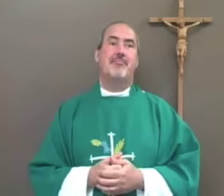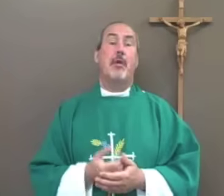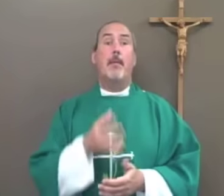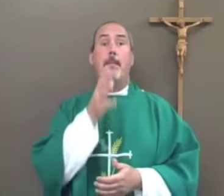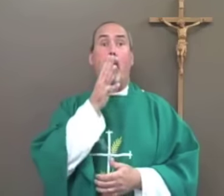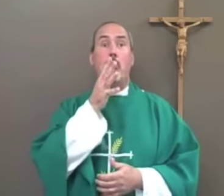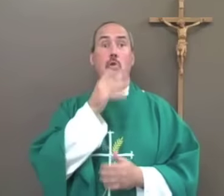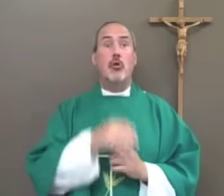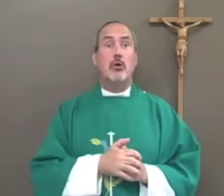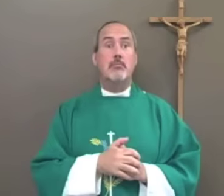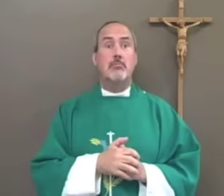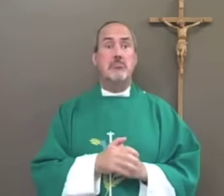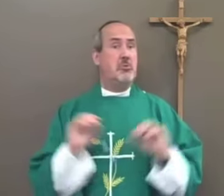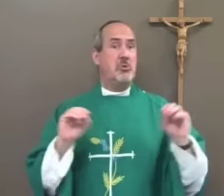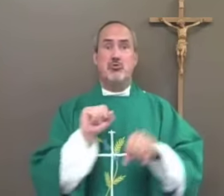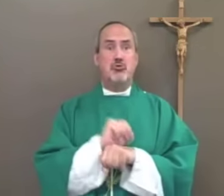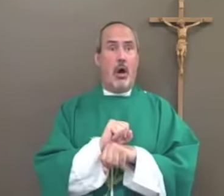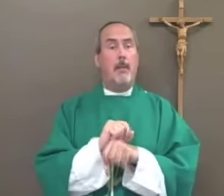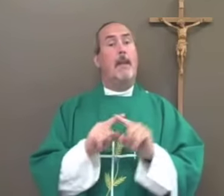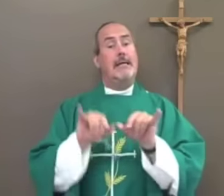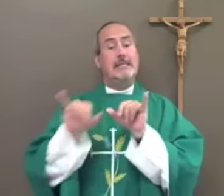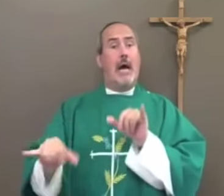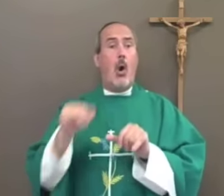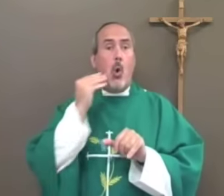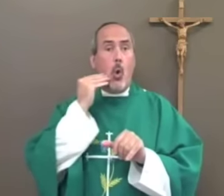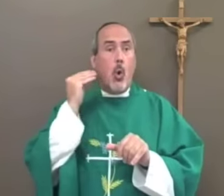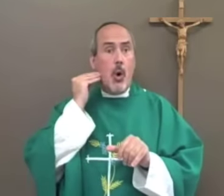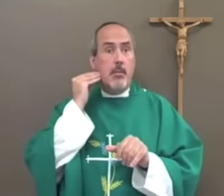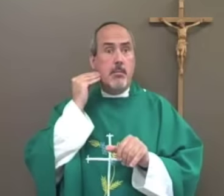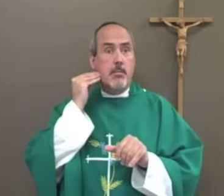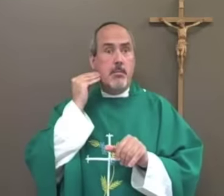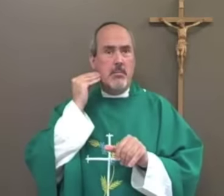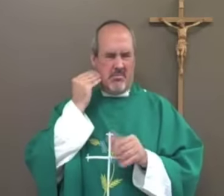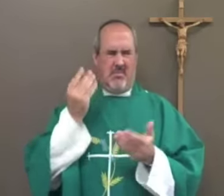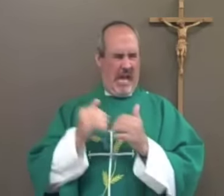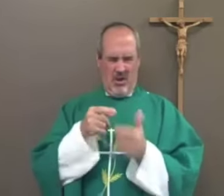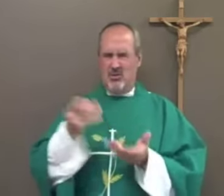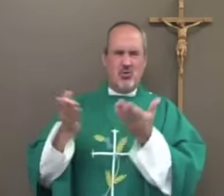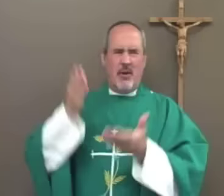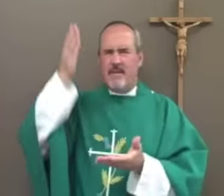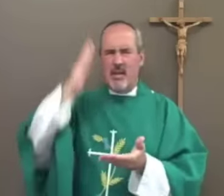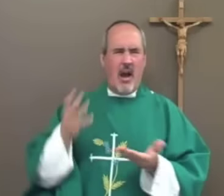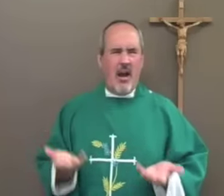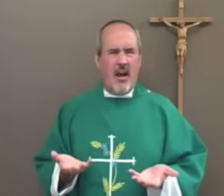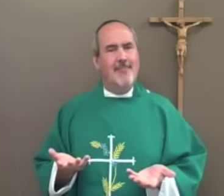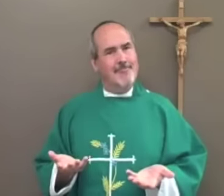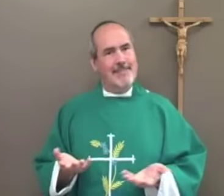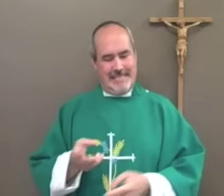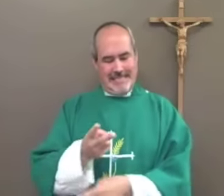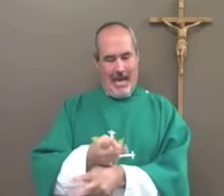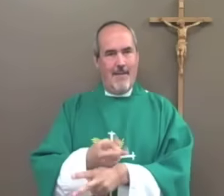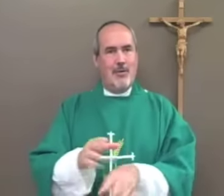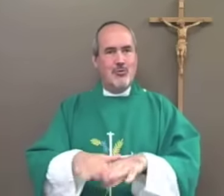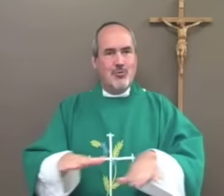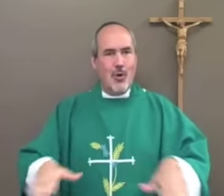sick. A mother who may not be employed and stays home can serve God